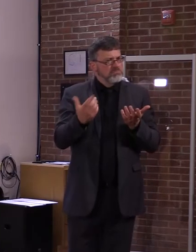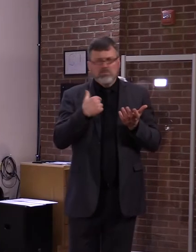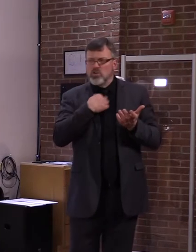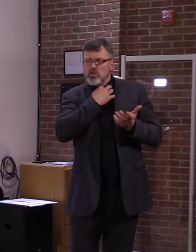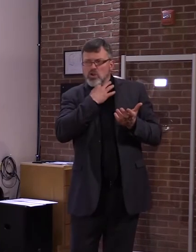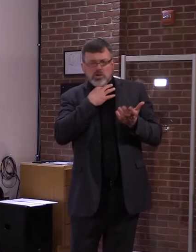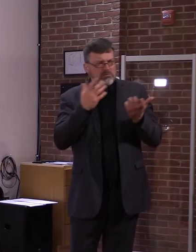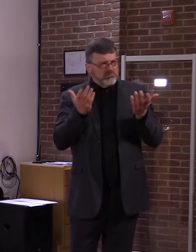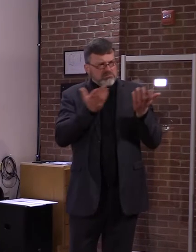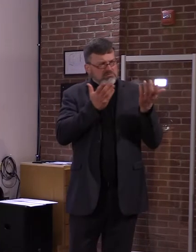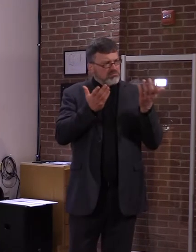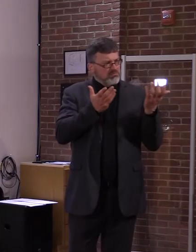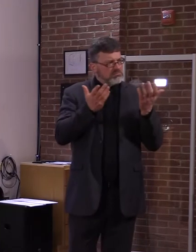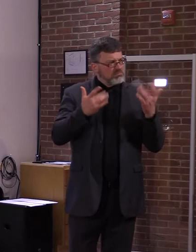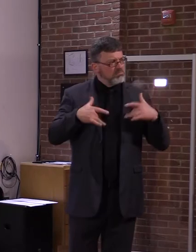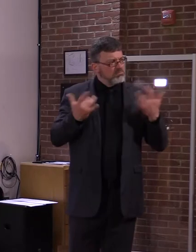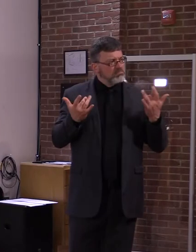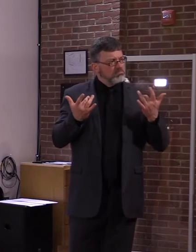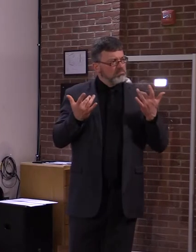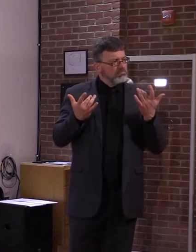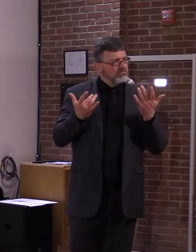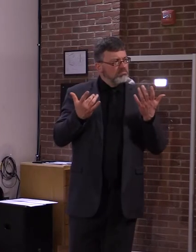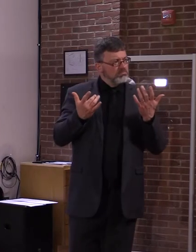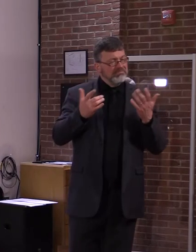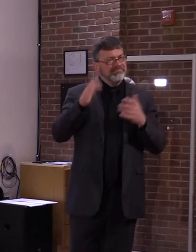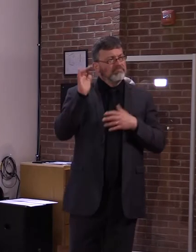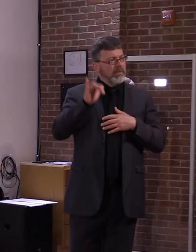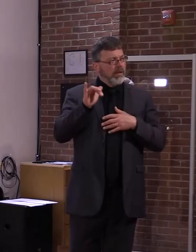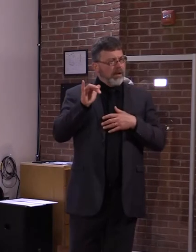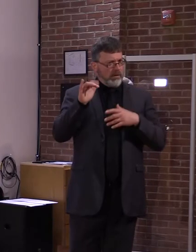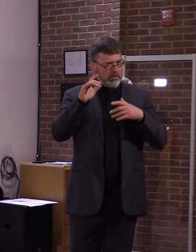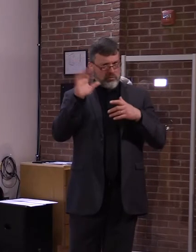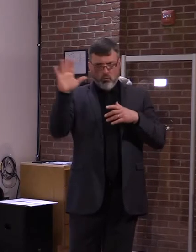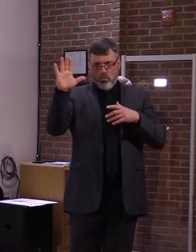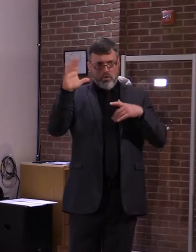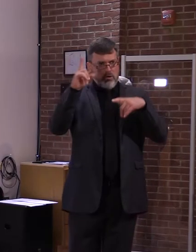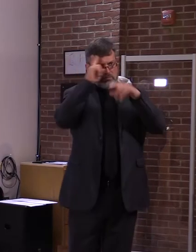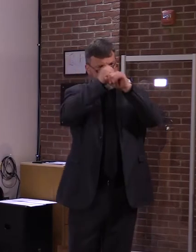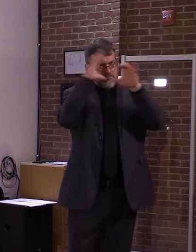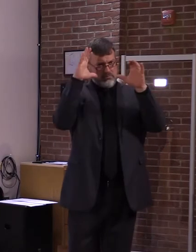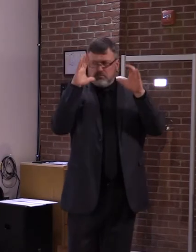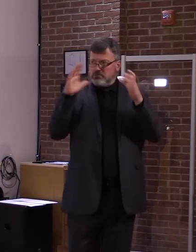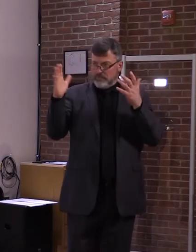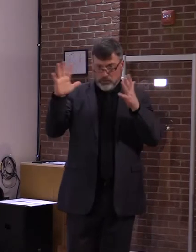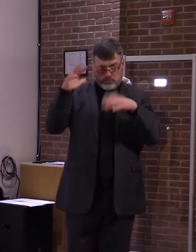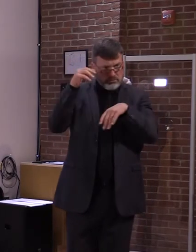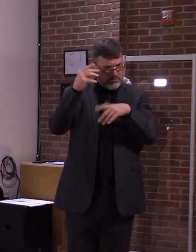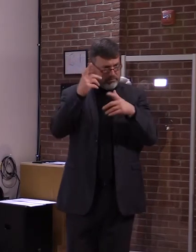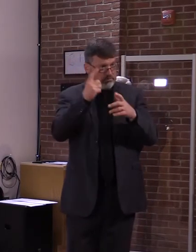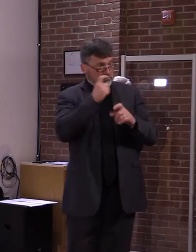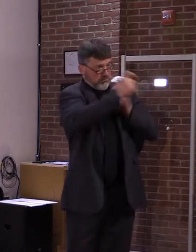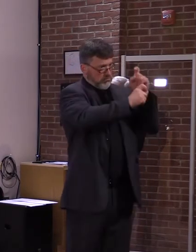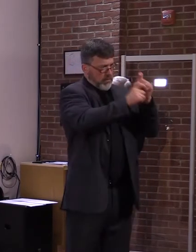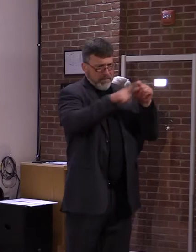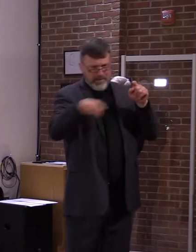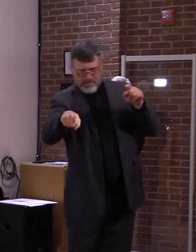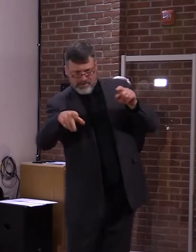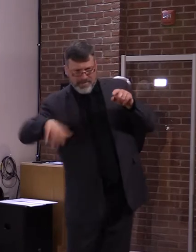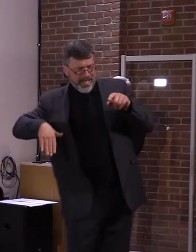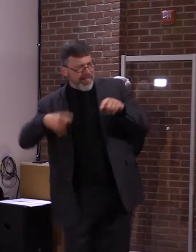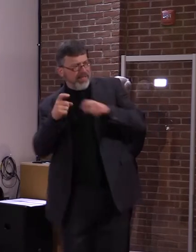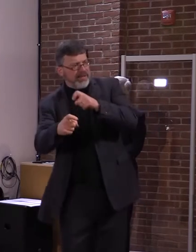whether a policy was reached on that and what that policy is. I don't have that information. I don't know if Holly, do you have